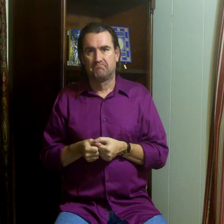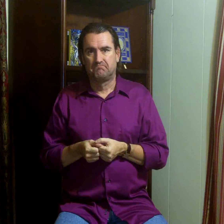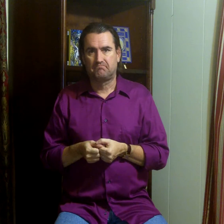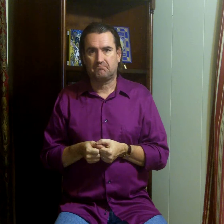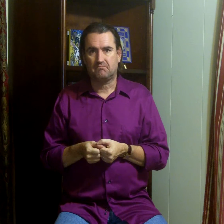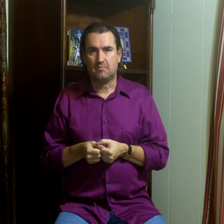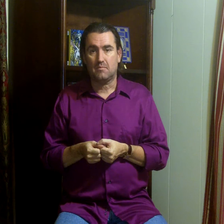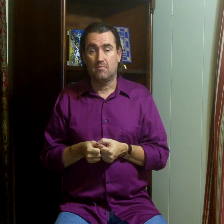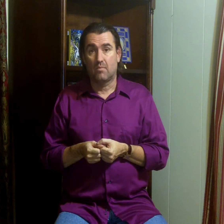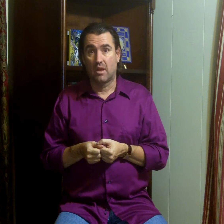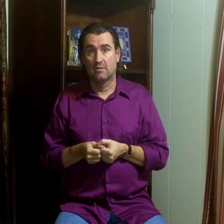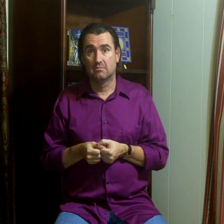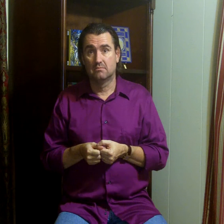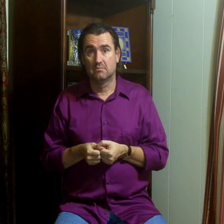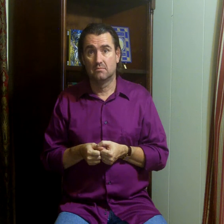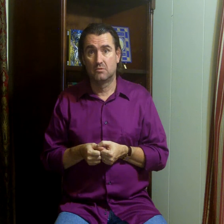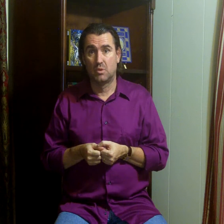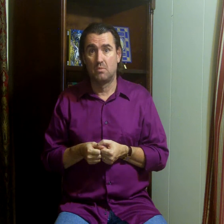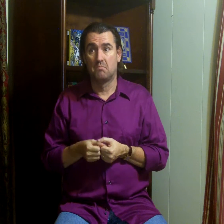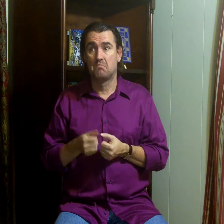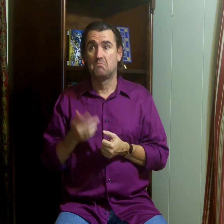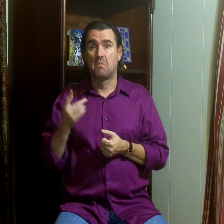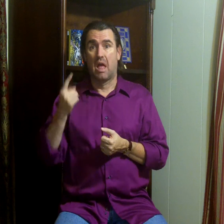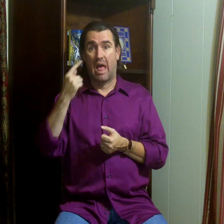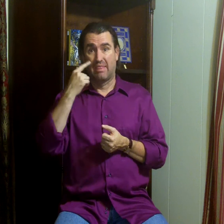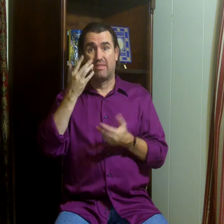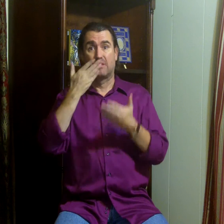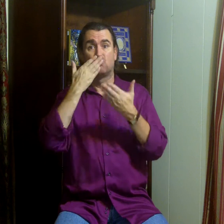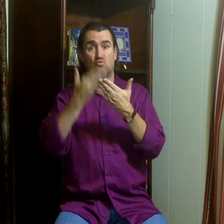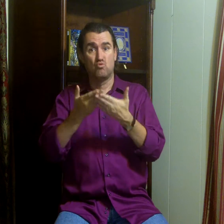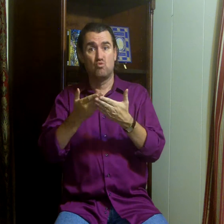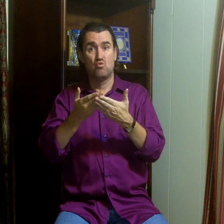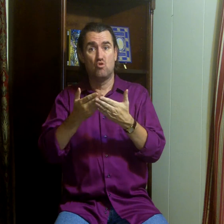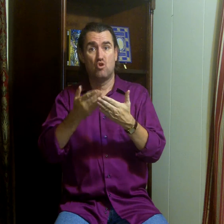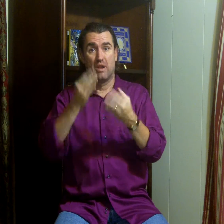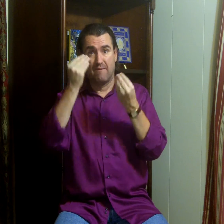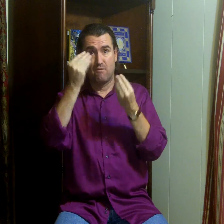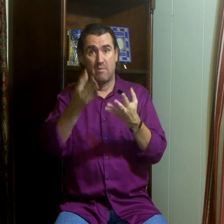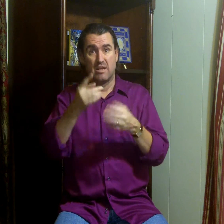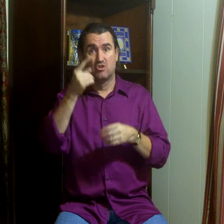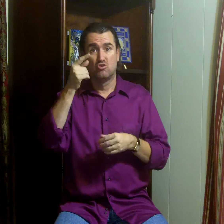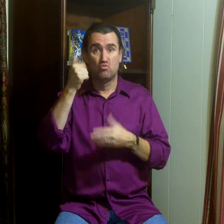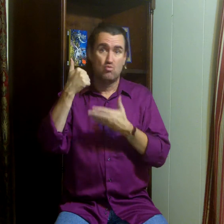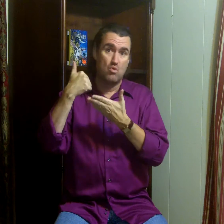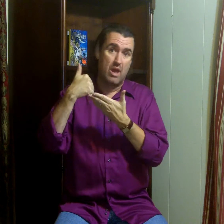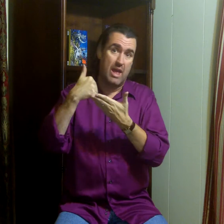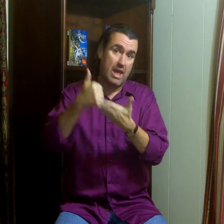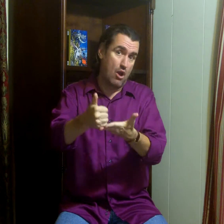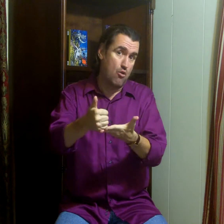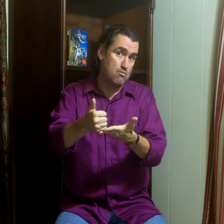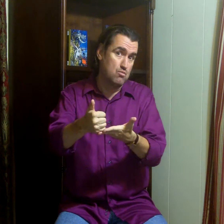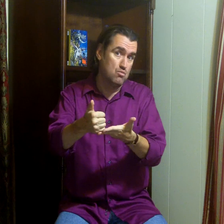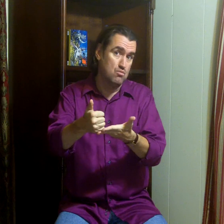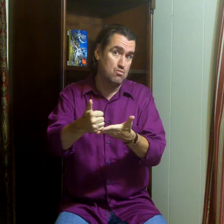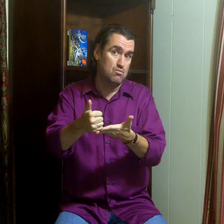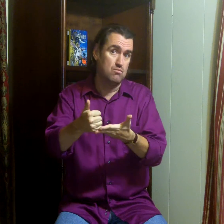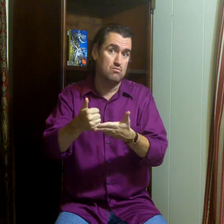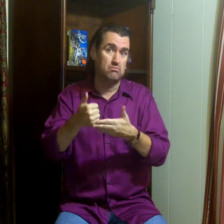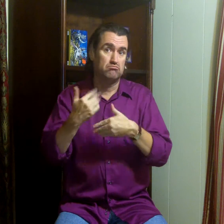I think that's enough basic information to sort of help you get going. It's possible that in